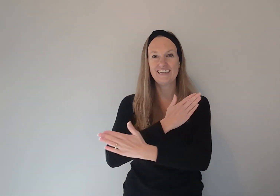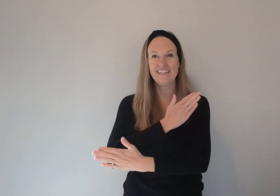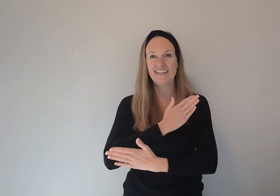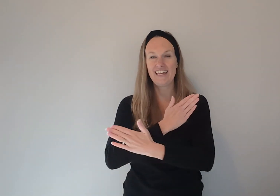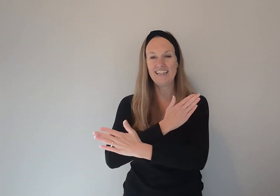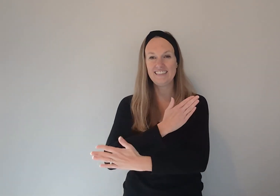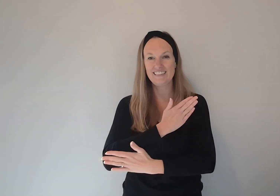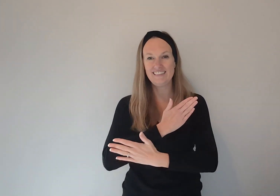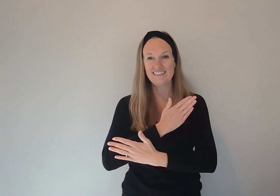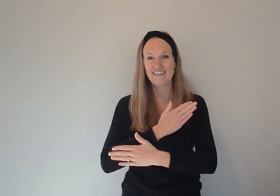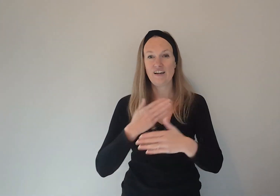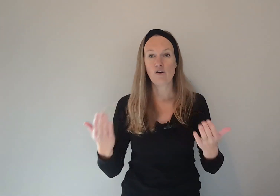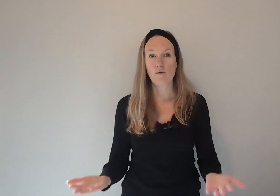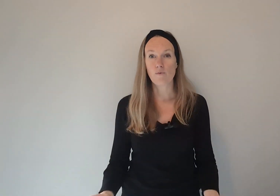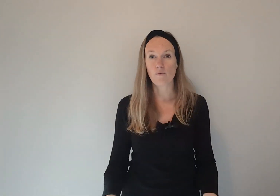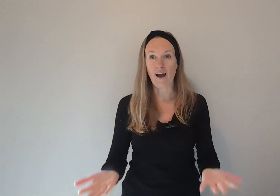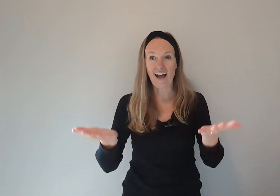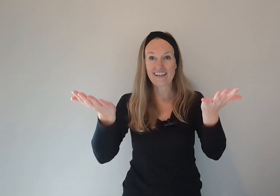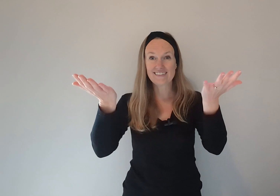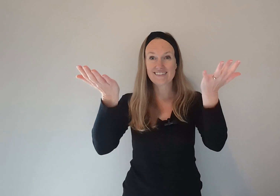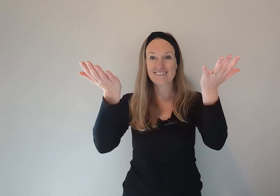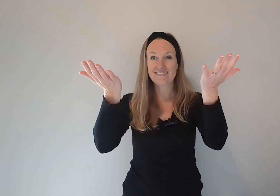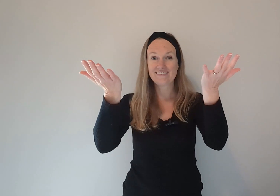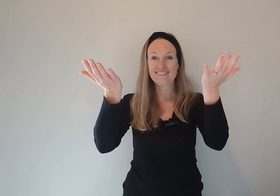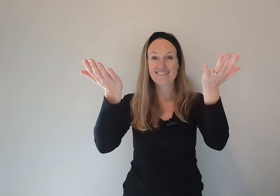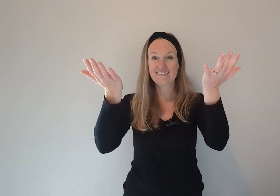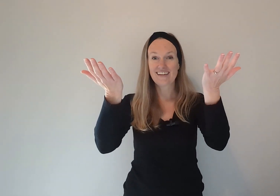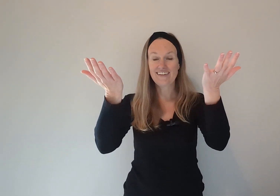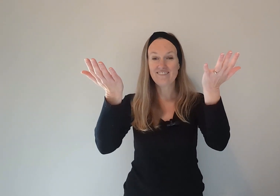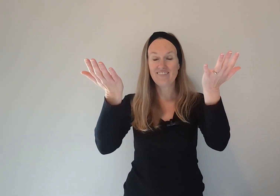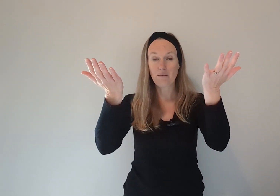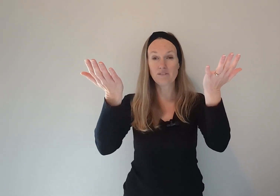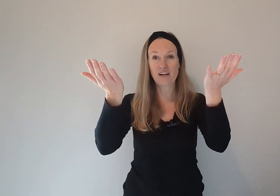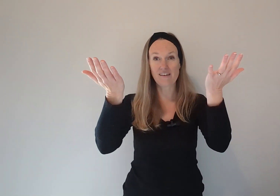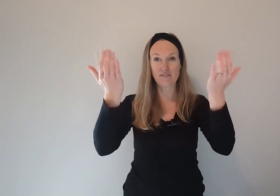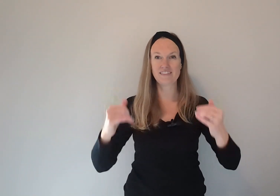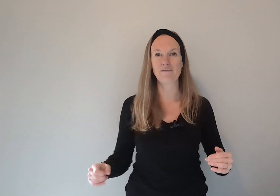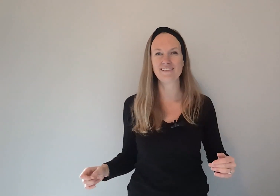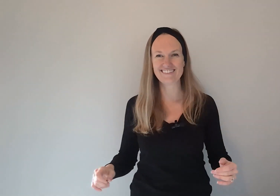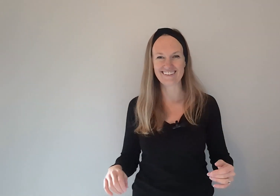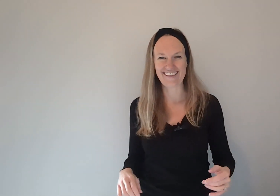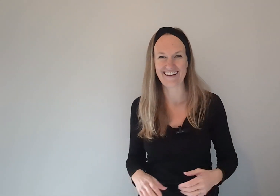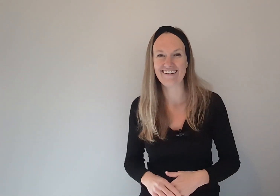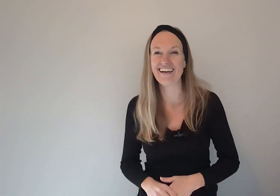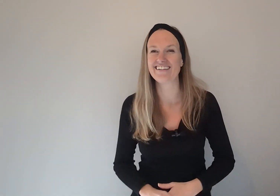Okay? Nations rise. Okay? Maybe we'll try that from the top because there's a lot there. Okay,